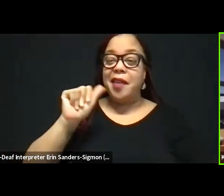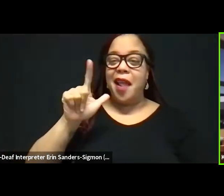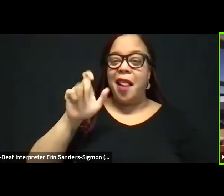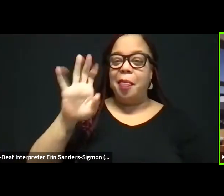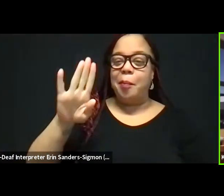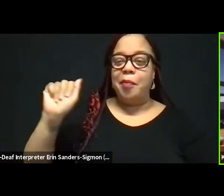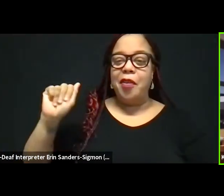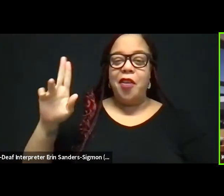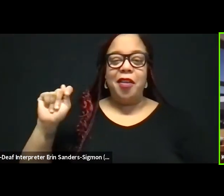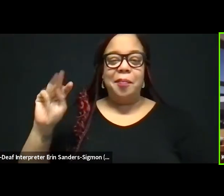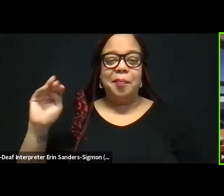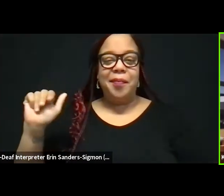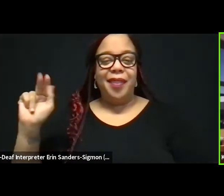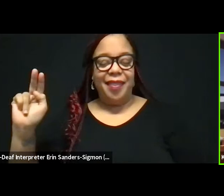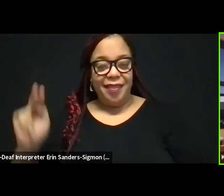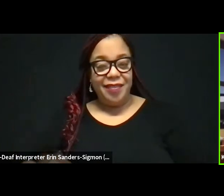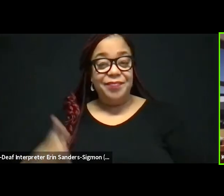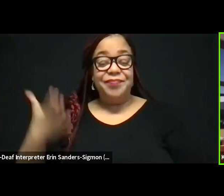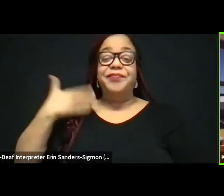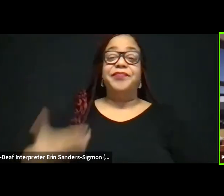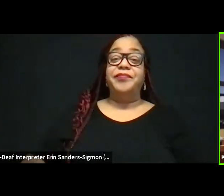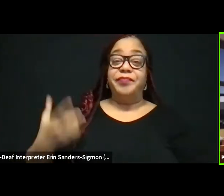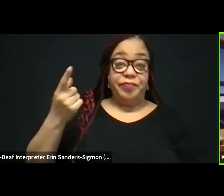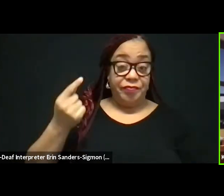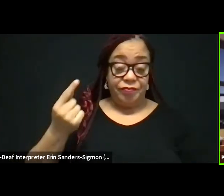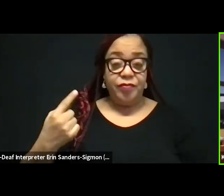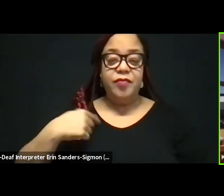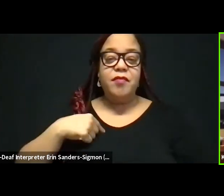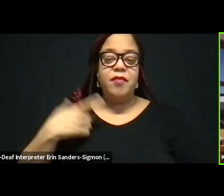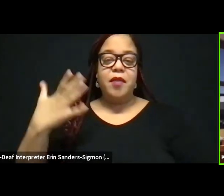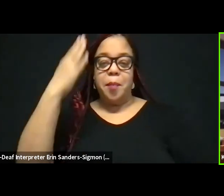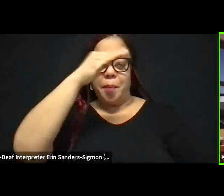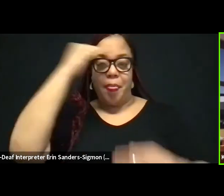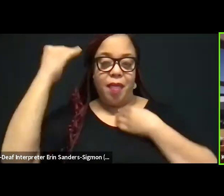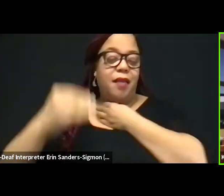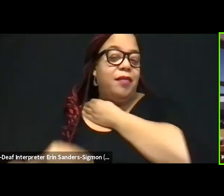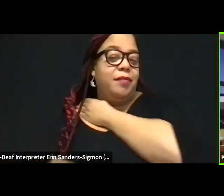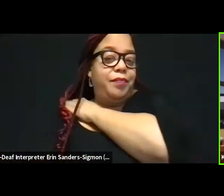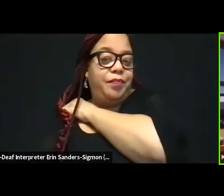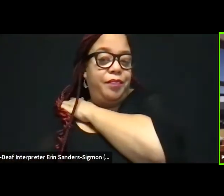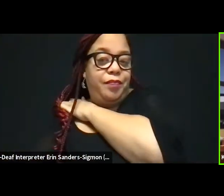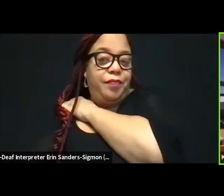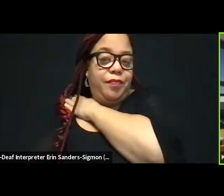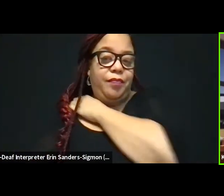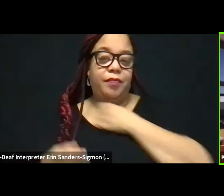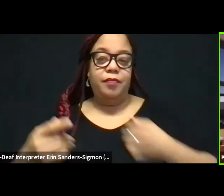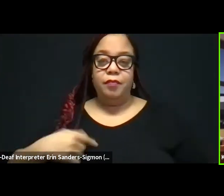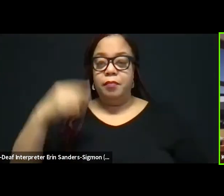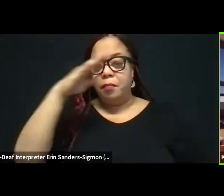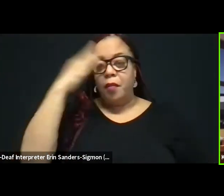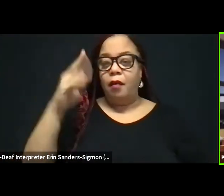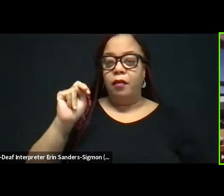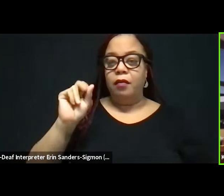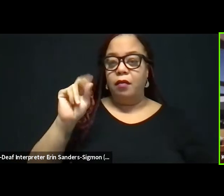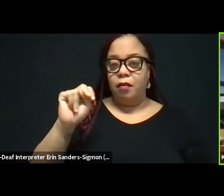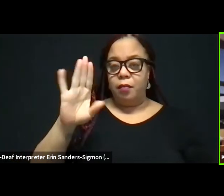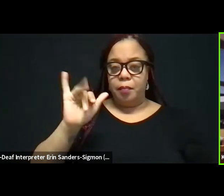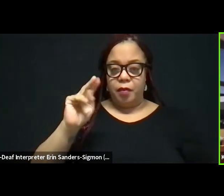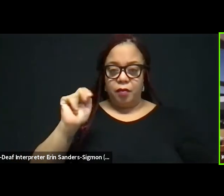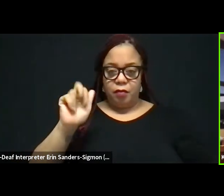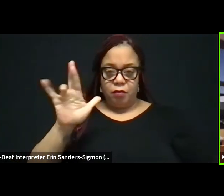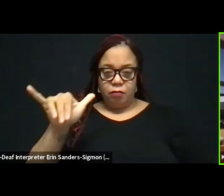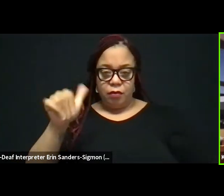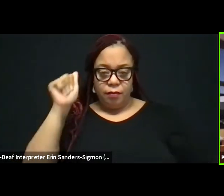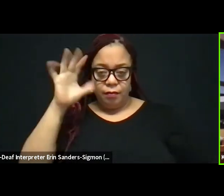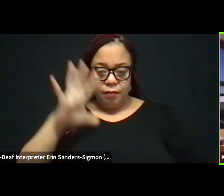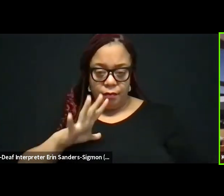non-binary man. I am from the west side of Chicago. I have tan skin, lots braided down